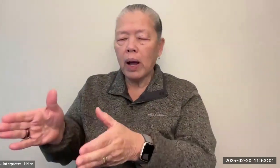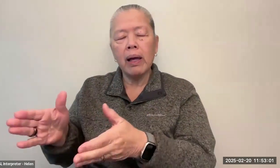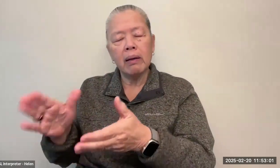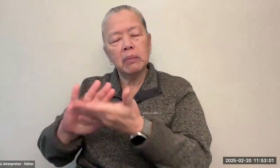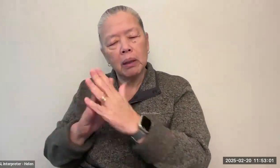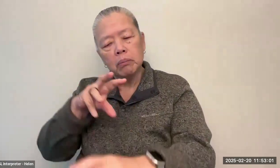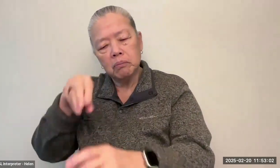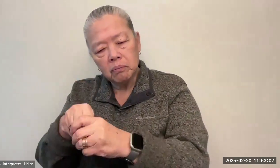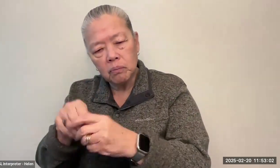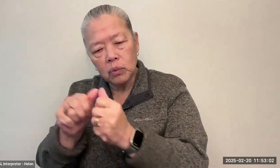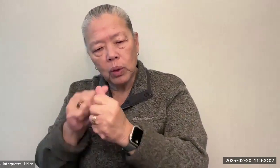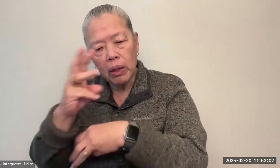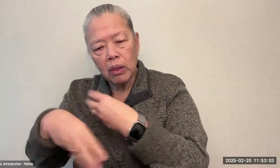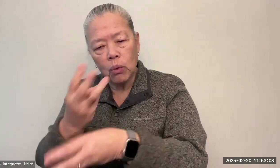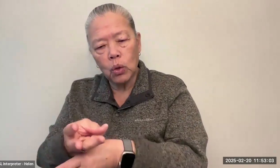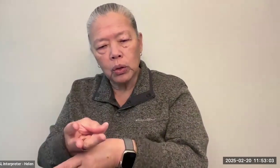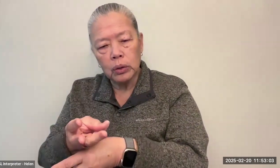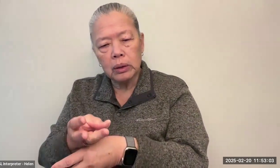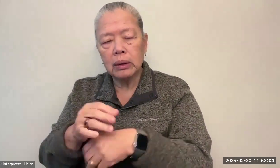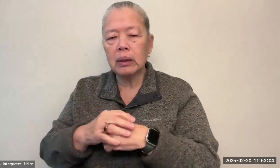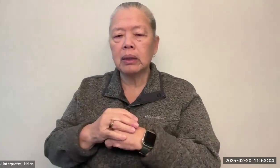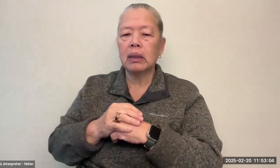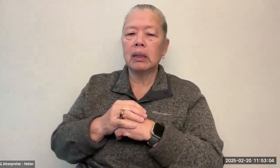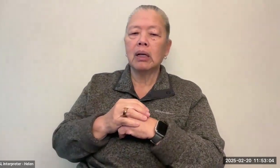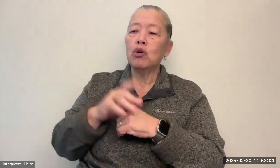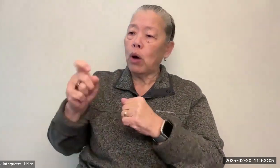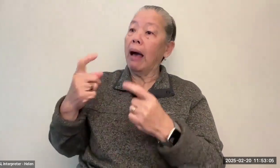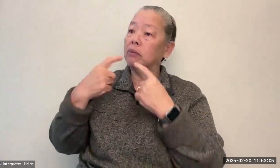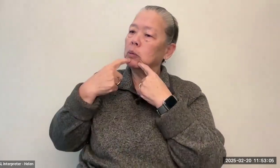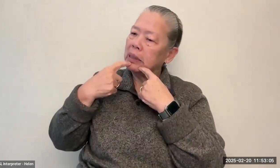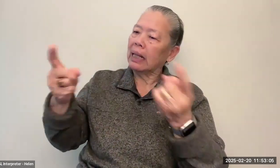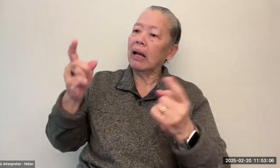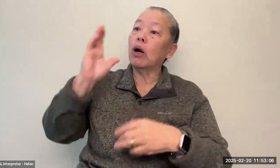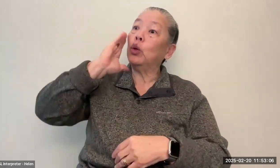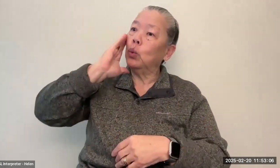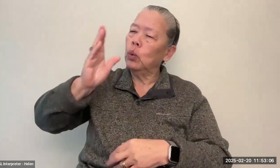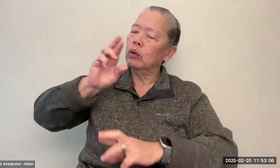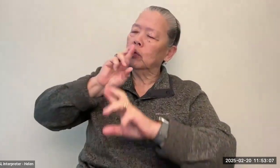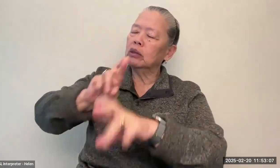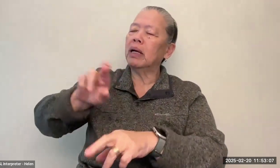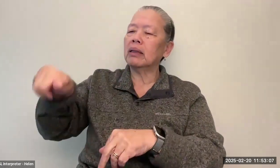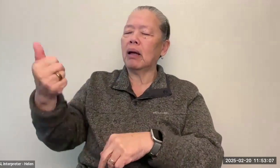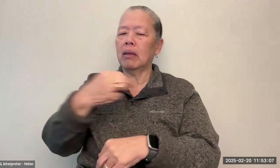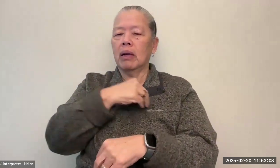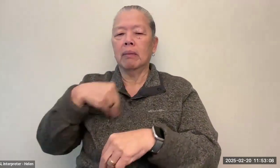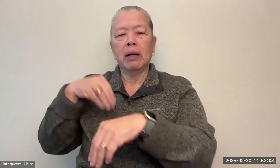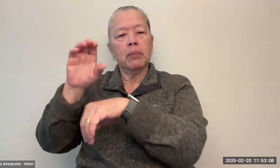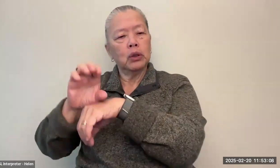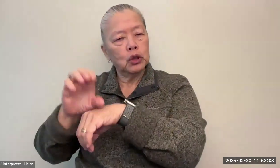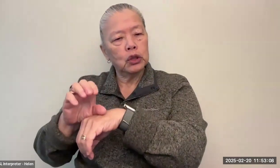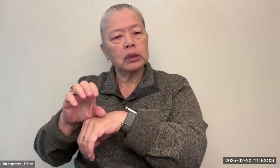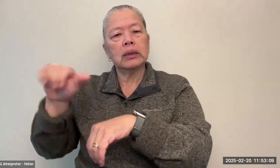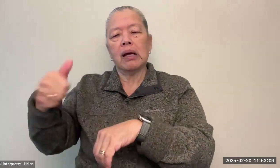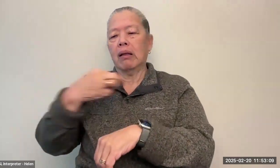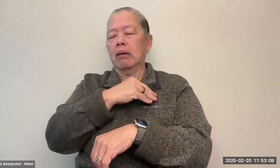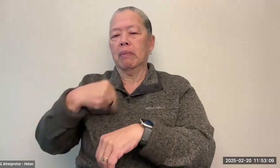world. You have to declare that you will respect the other member churches or denominations in order